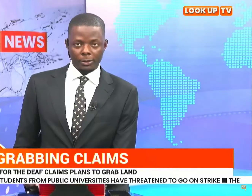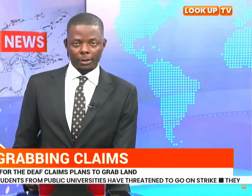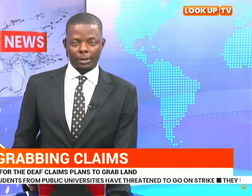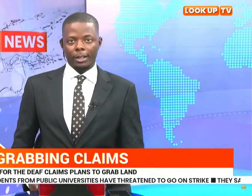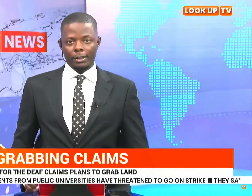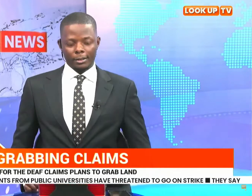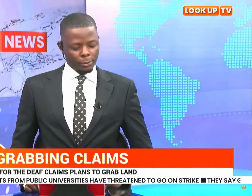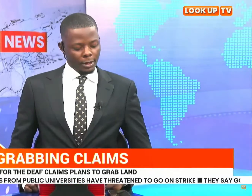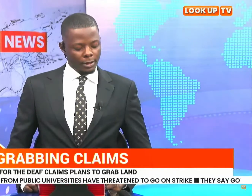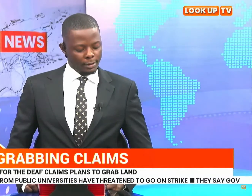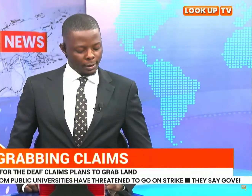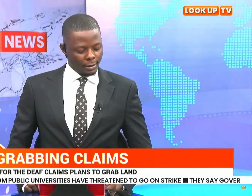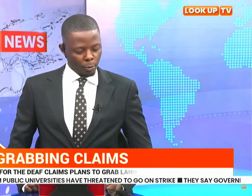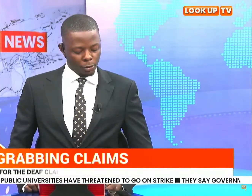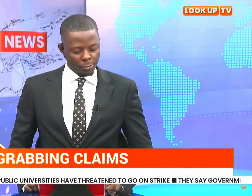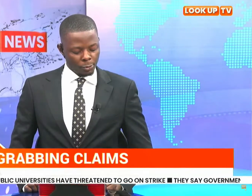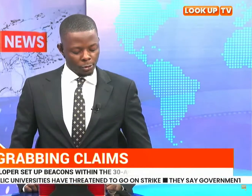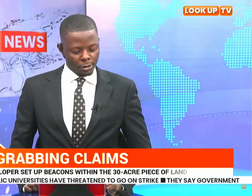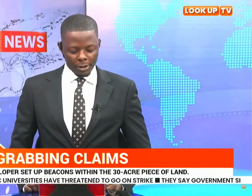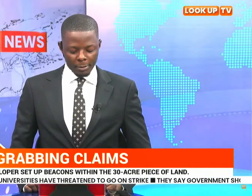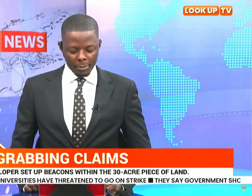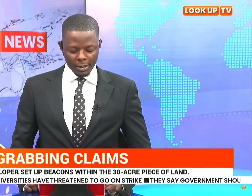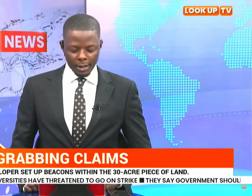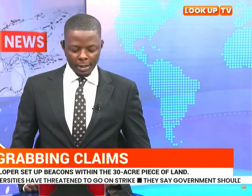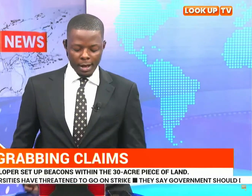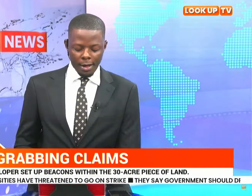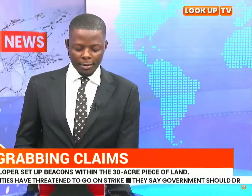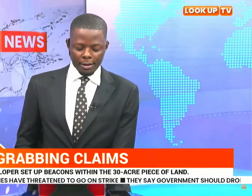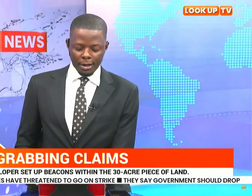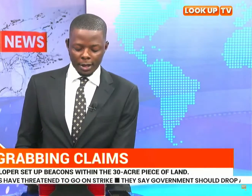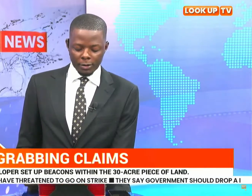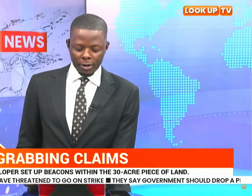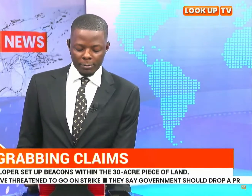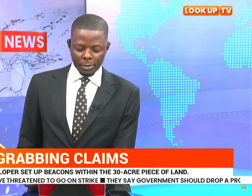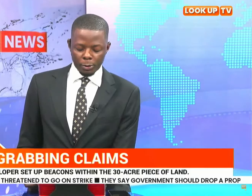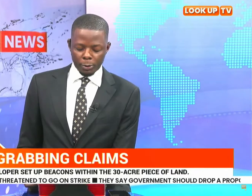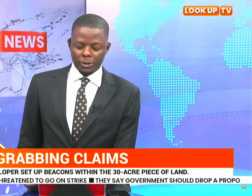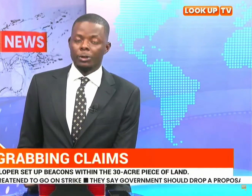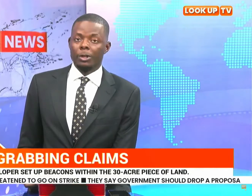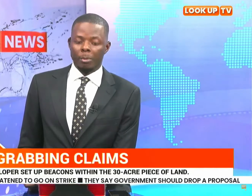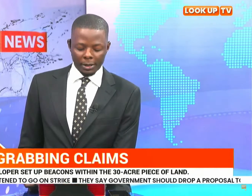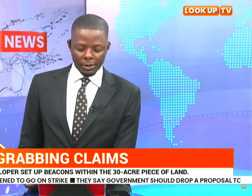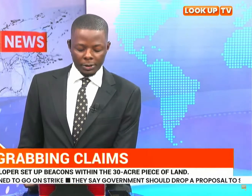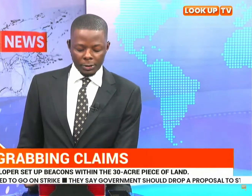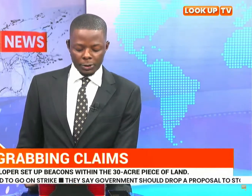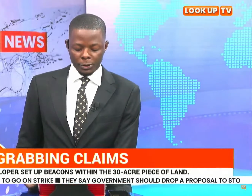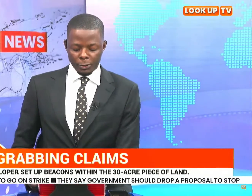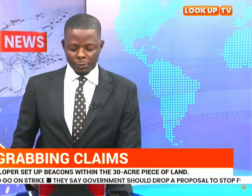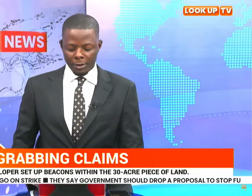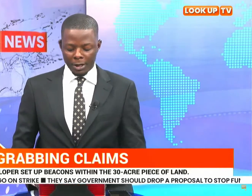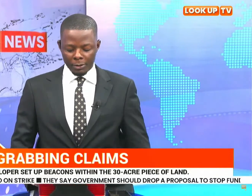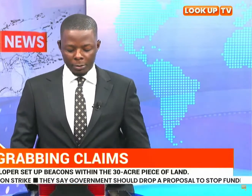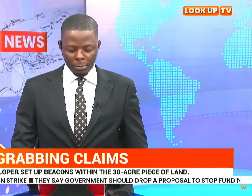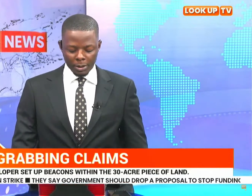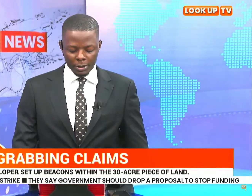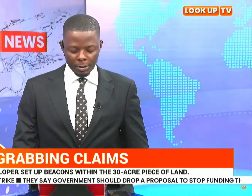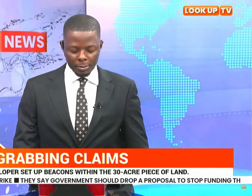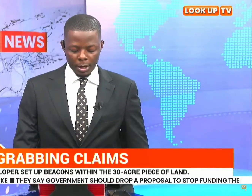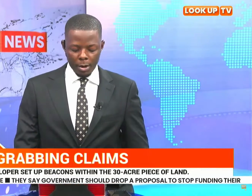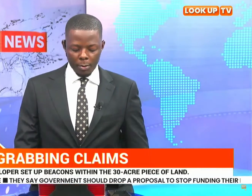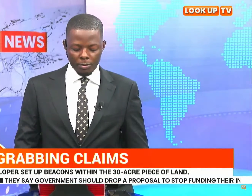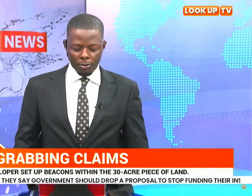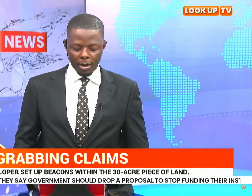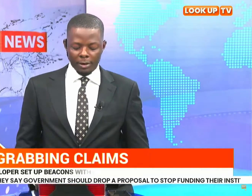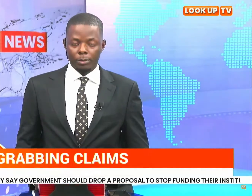Kilimashogu actually say today he said he was misquoted by the media and that the national government will continue impacting institutions of learning through